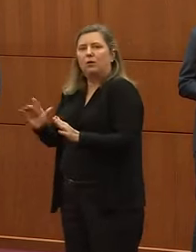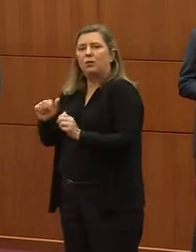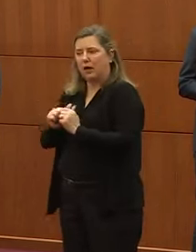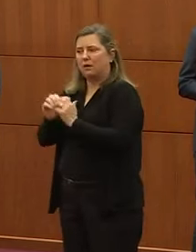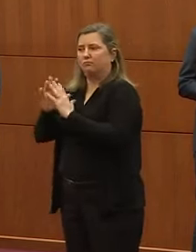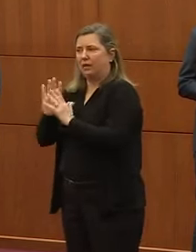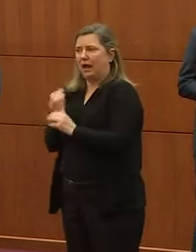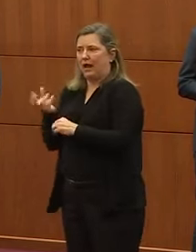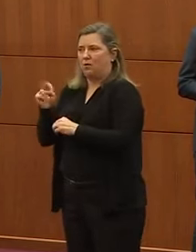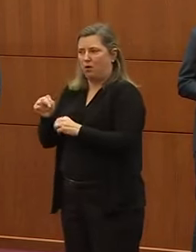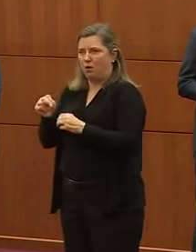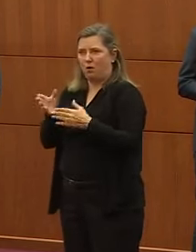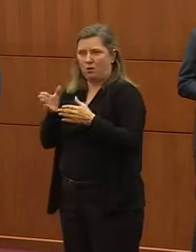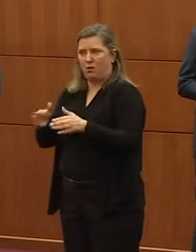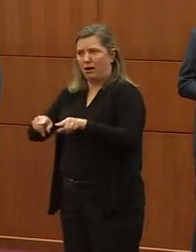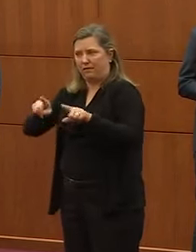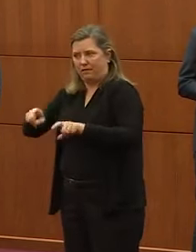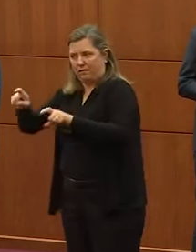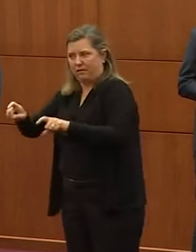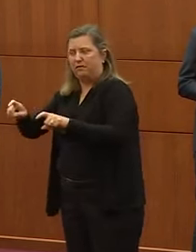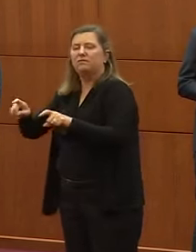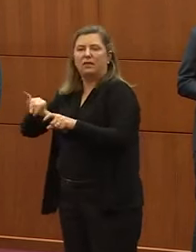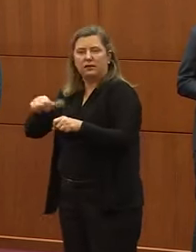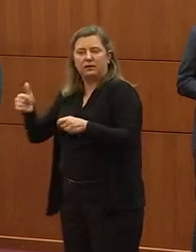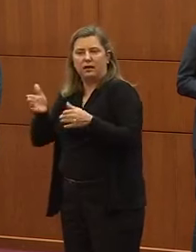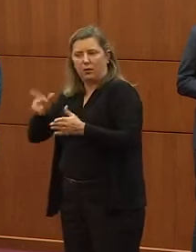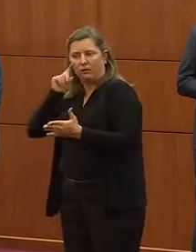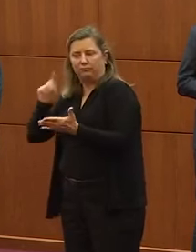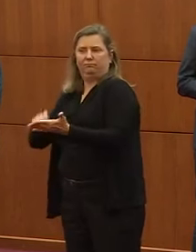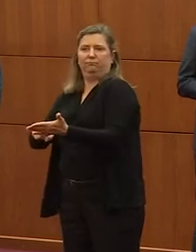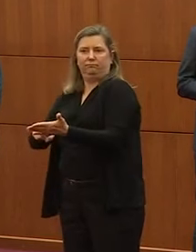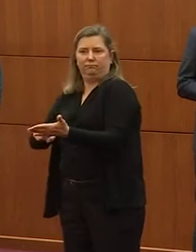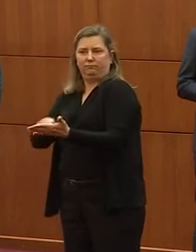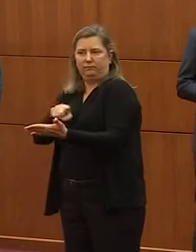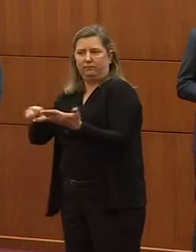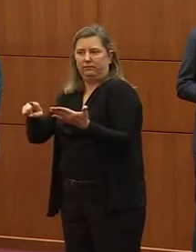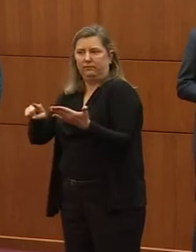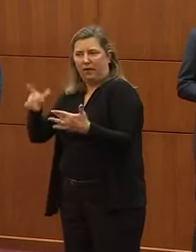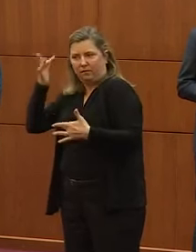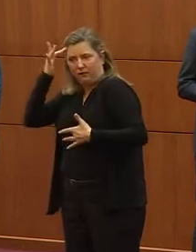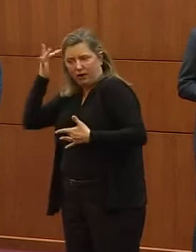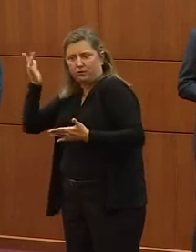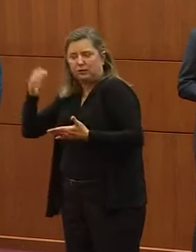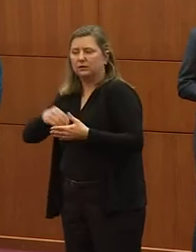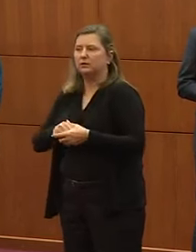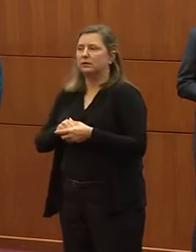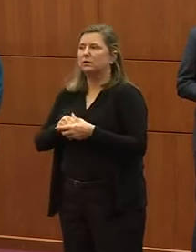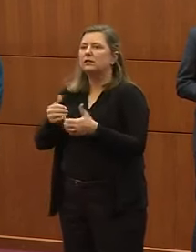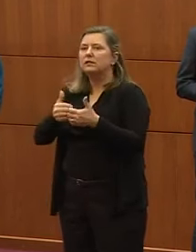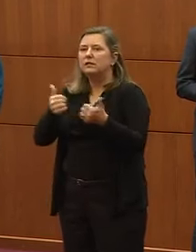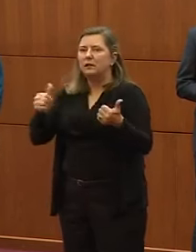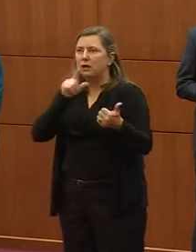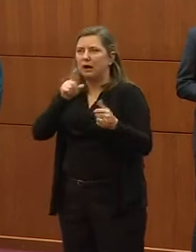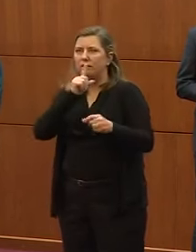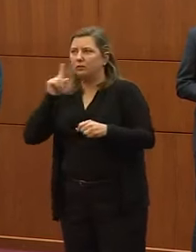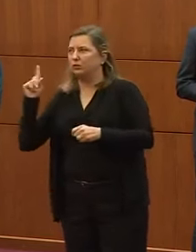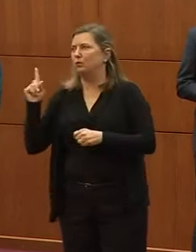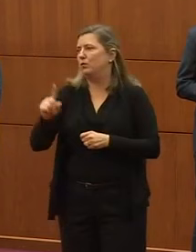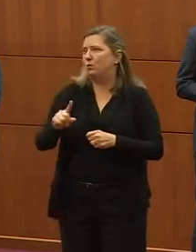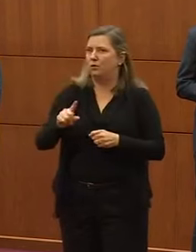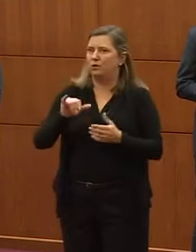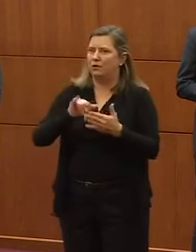up methodologies and a way to detect the virus independent of having to order